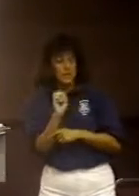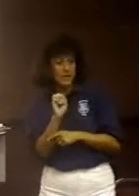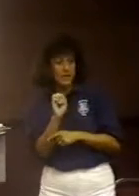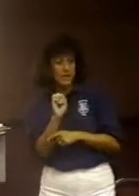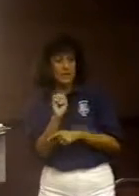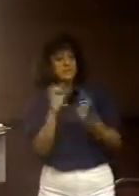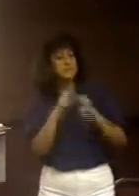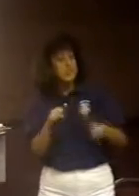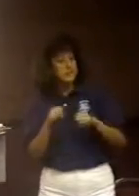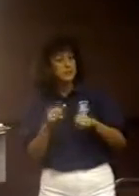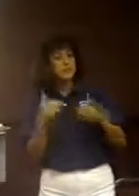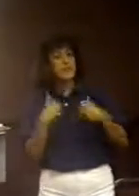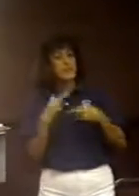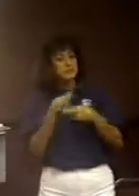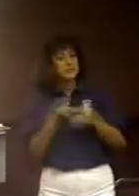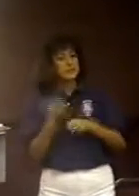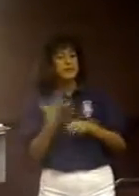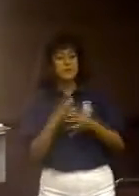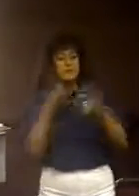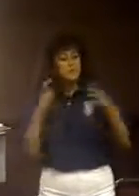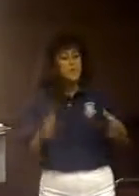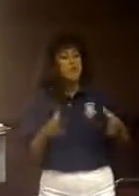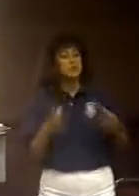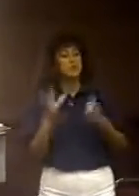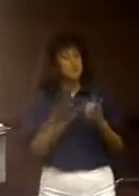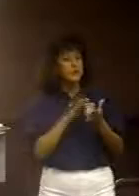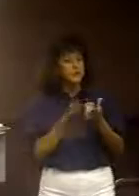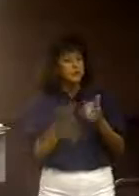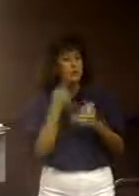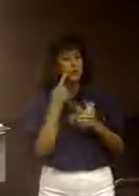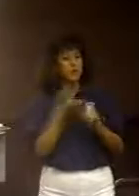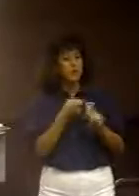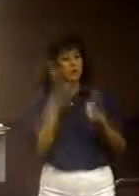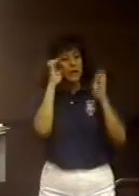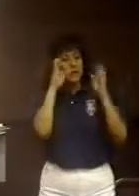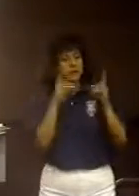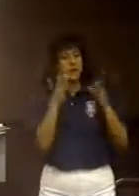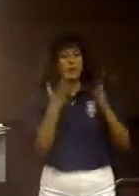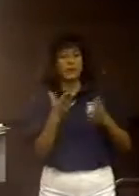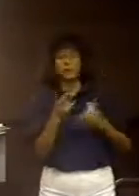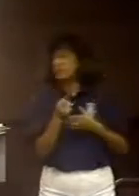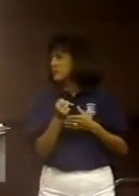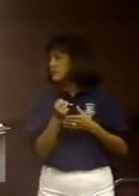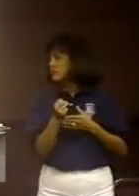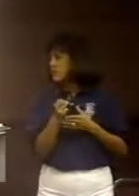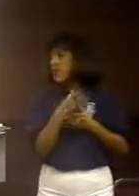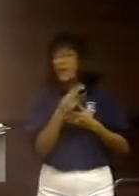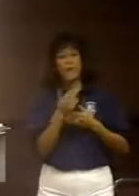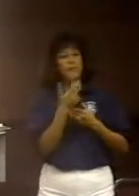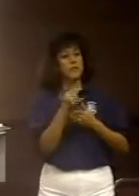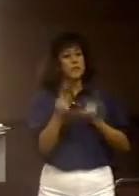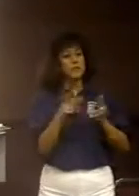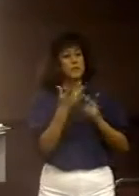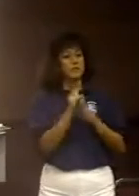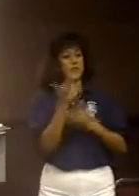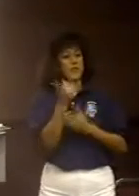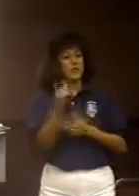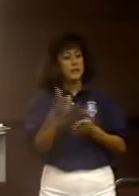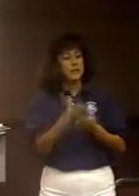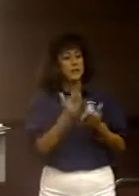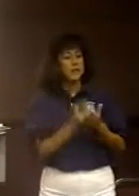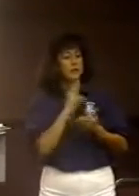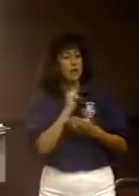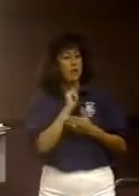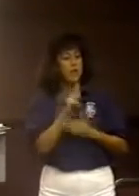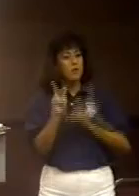coded English systems have received much criticism from educators. And then the people that they list are